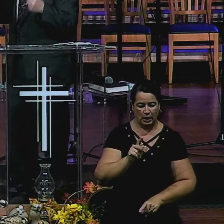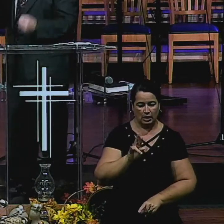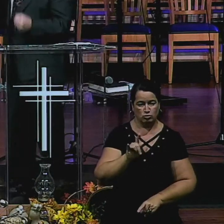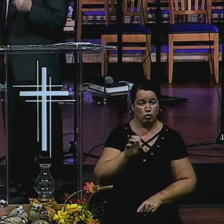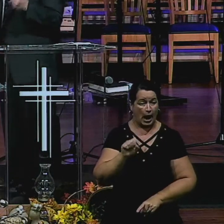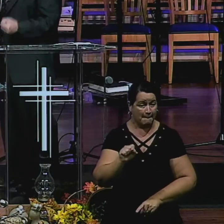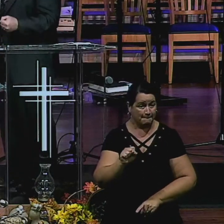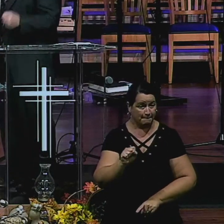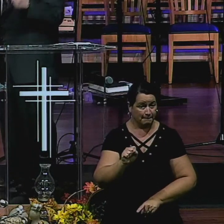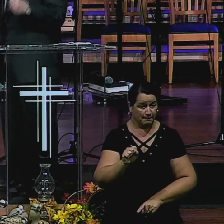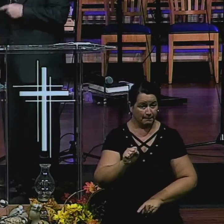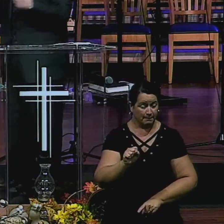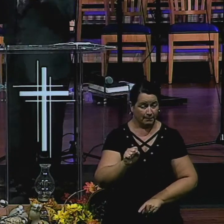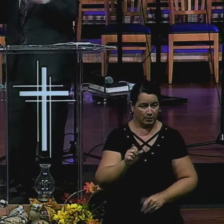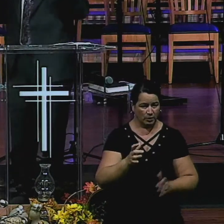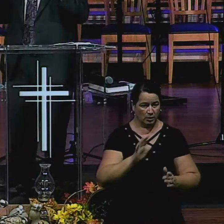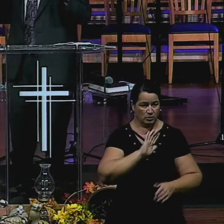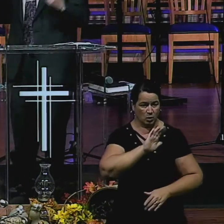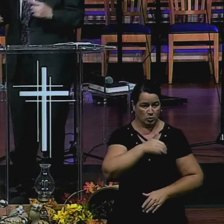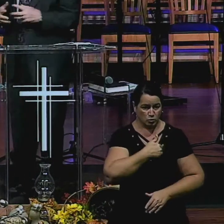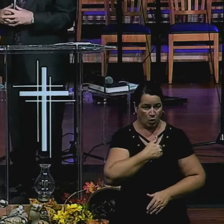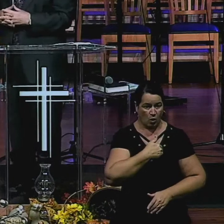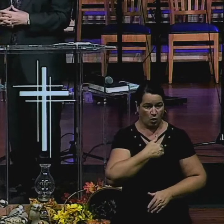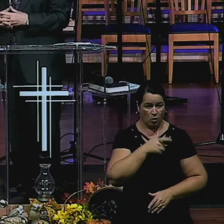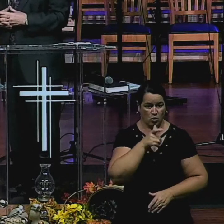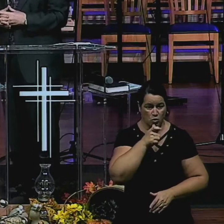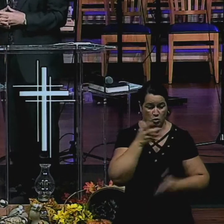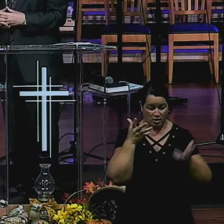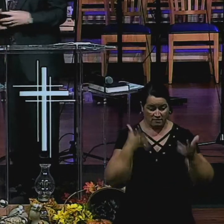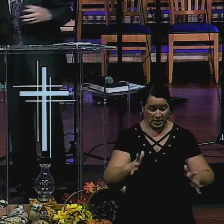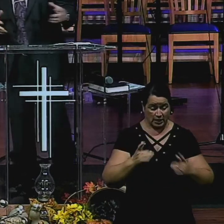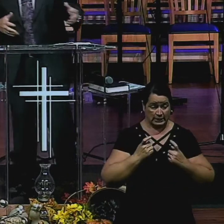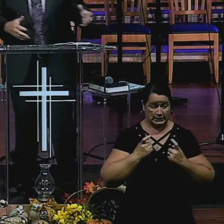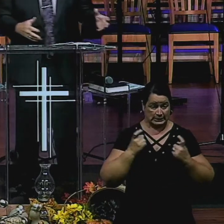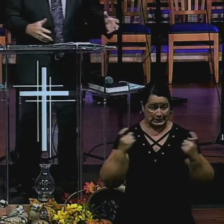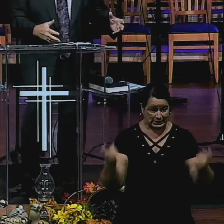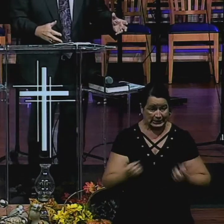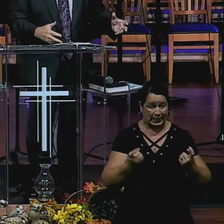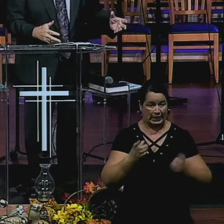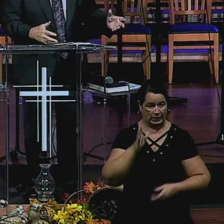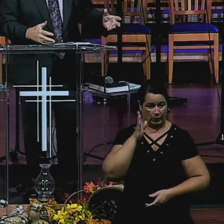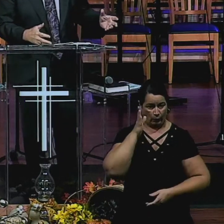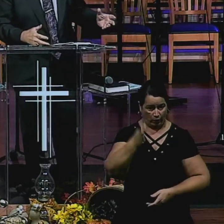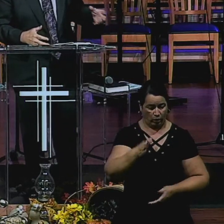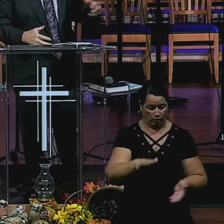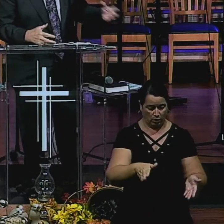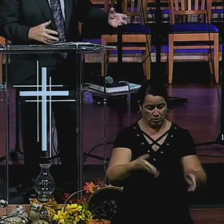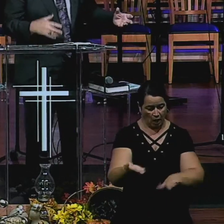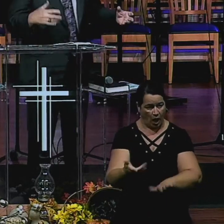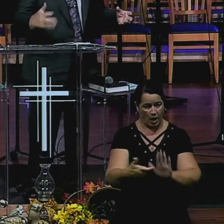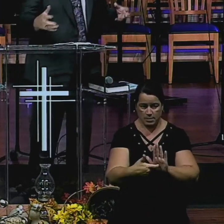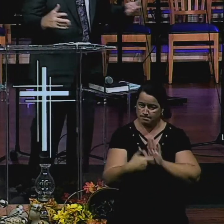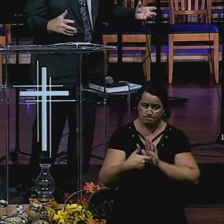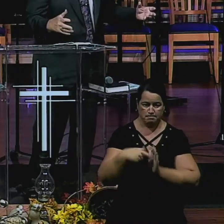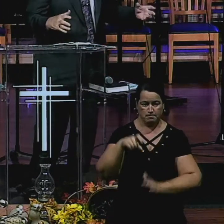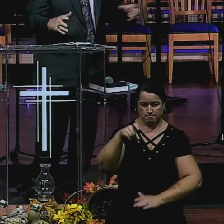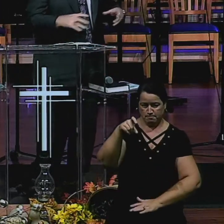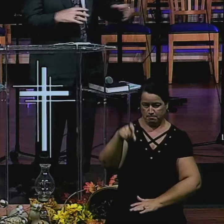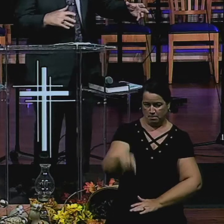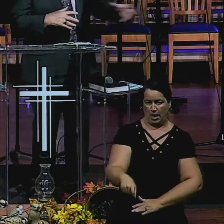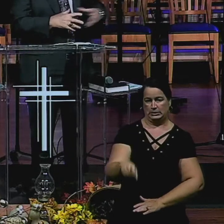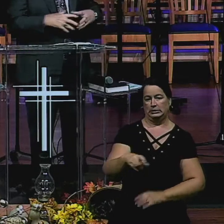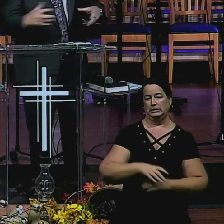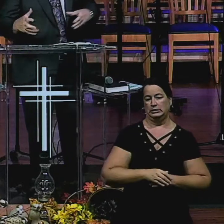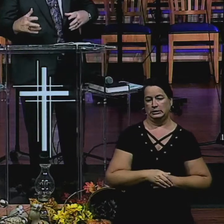the soul that sins shall die. He cannot undo what he has said. We have so many illustrations of what you could use in the Bible from the law of the Medes and the Persians.